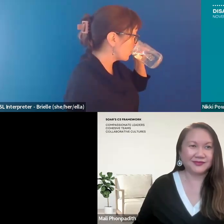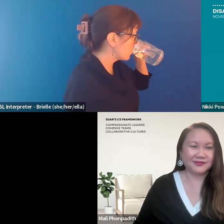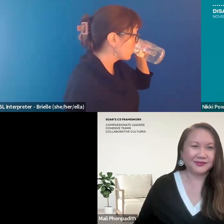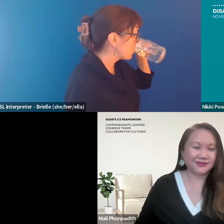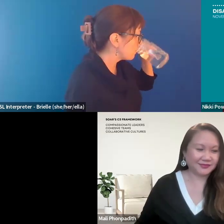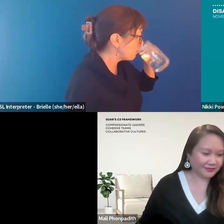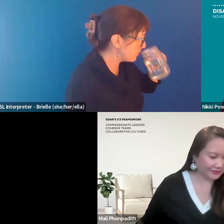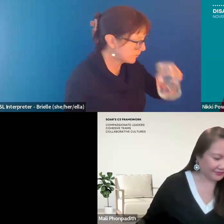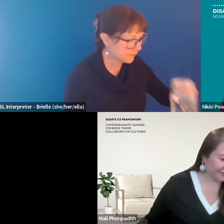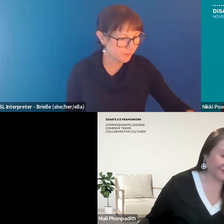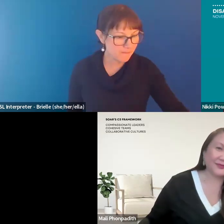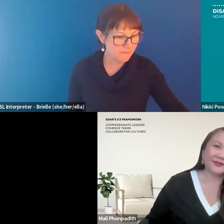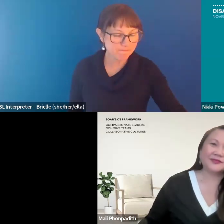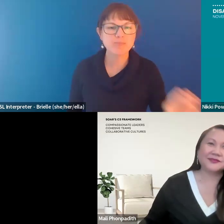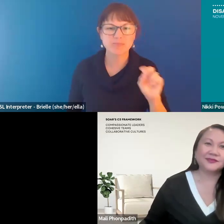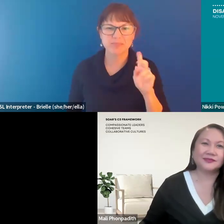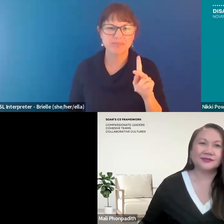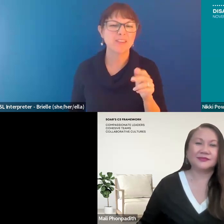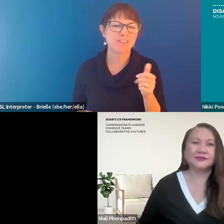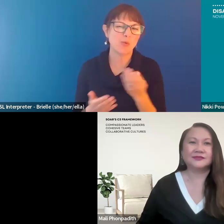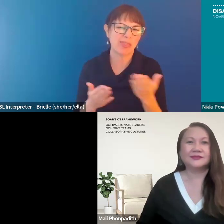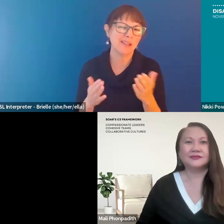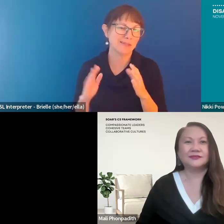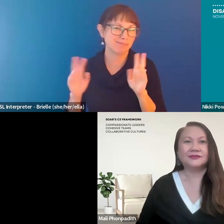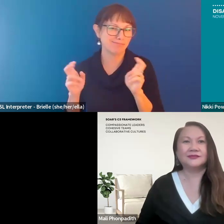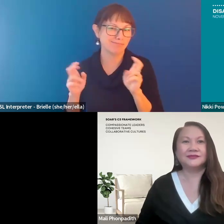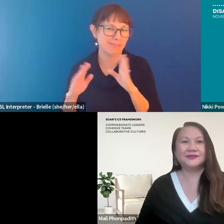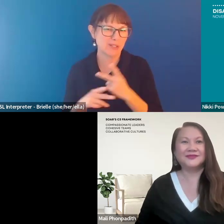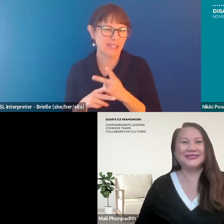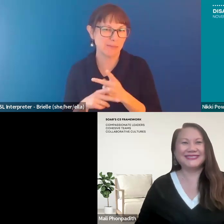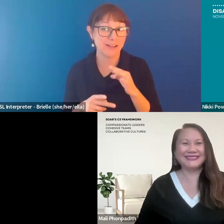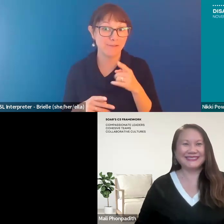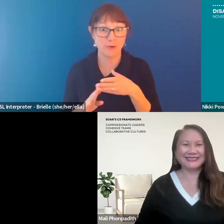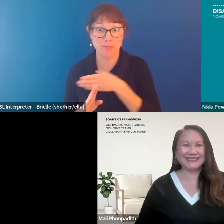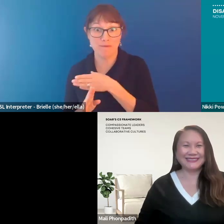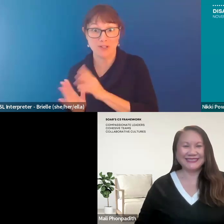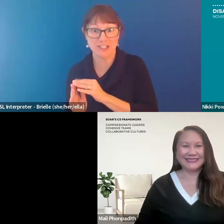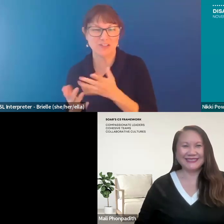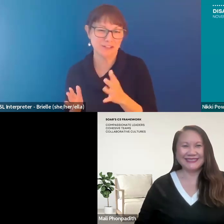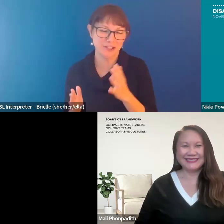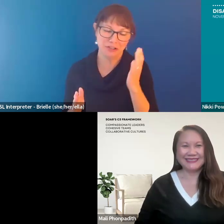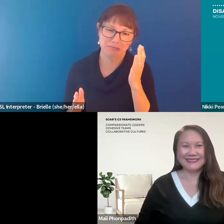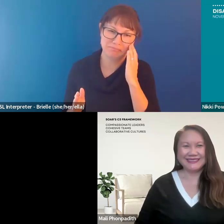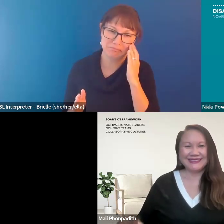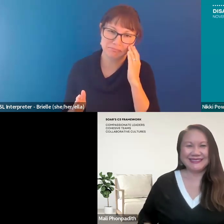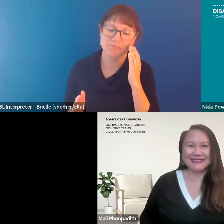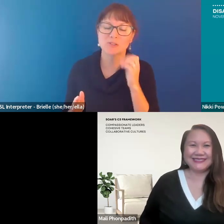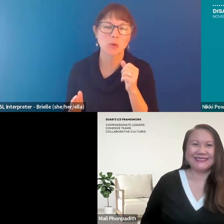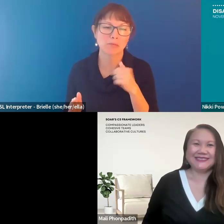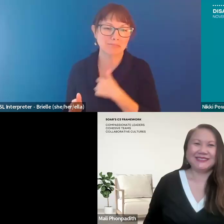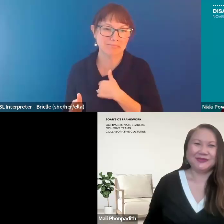Okay, I'll start with our little housekeeping. If you were in the prior one, you've heard it, so I apologize, but you may be new for this